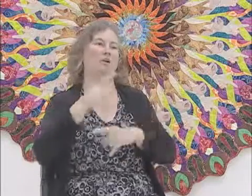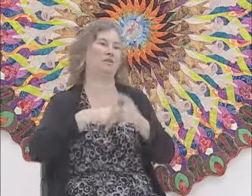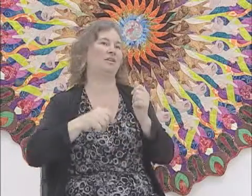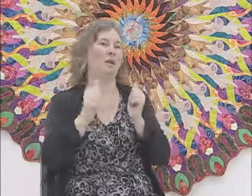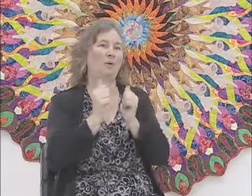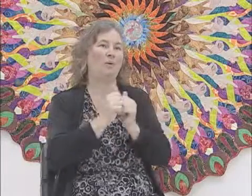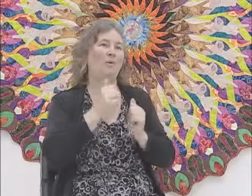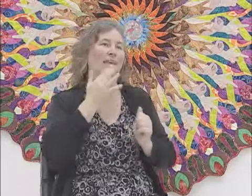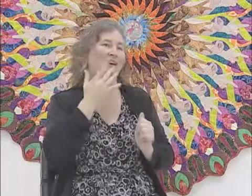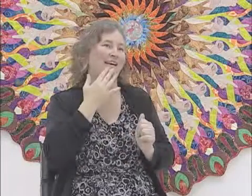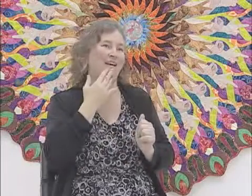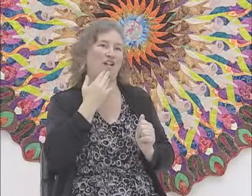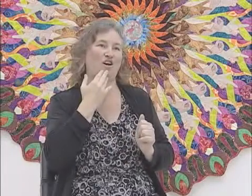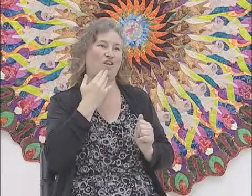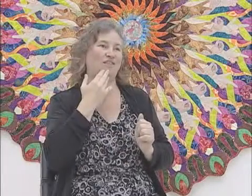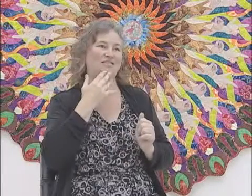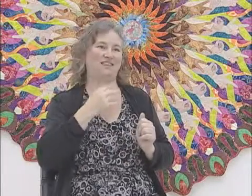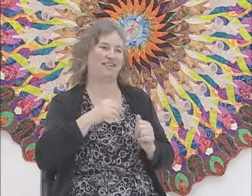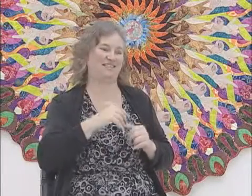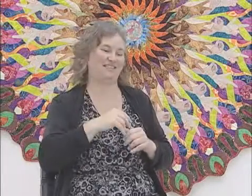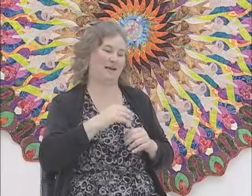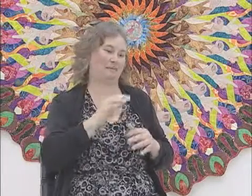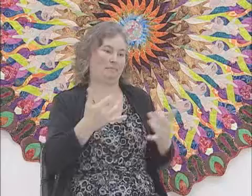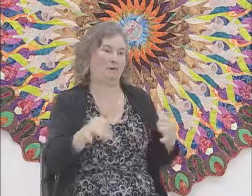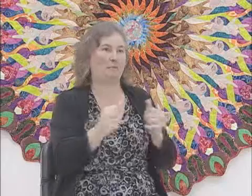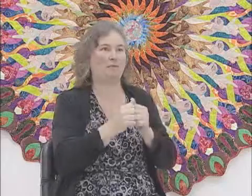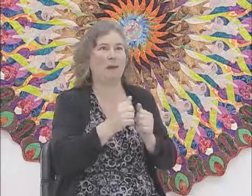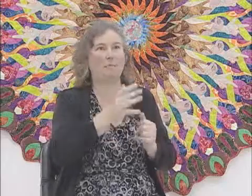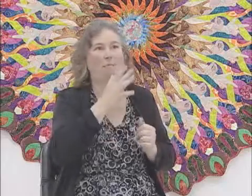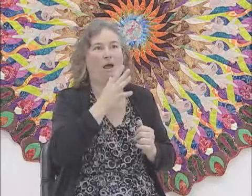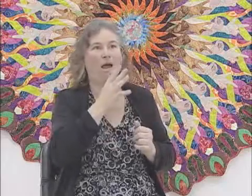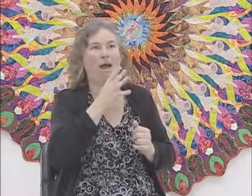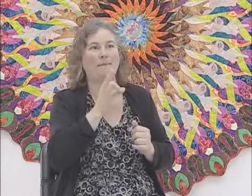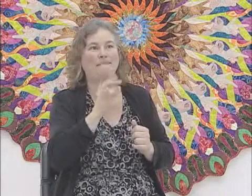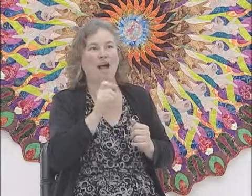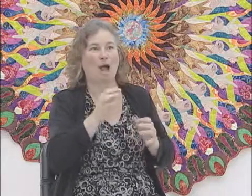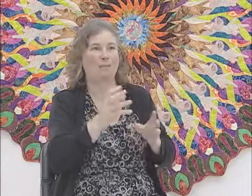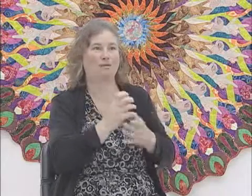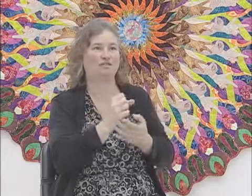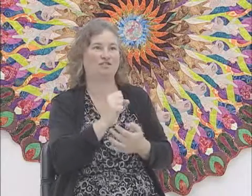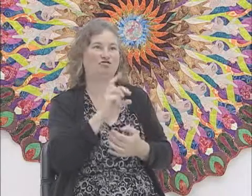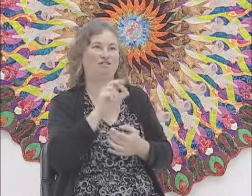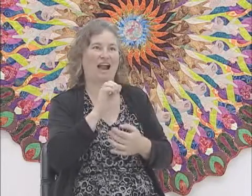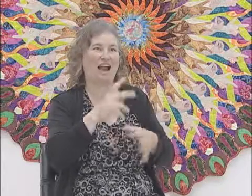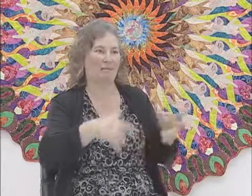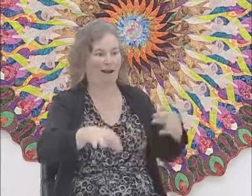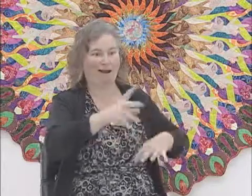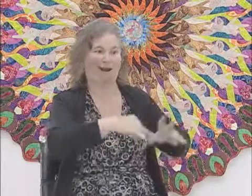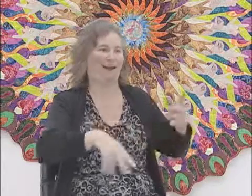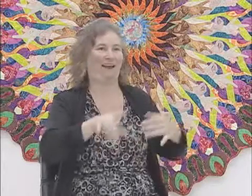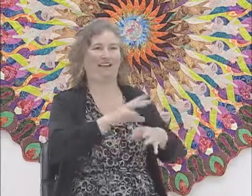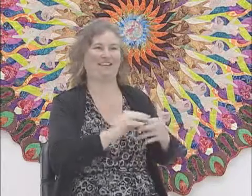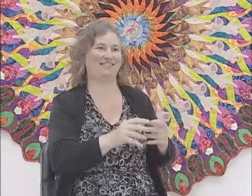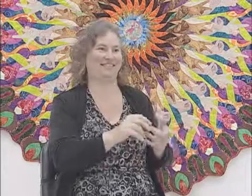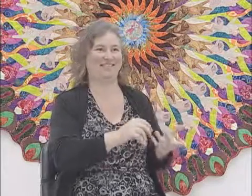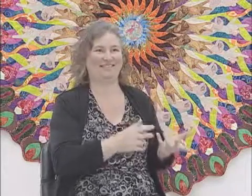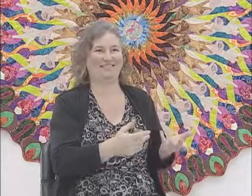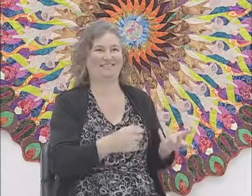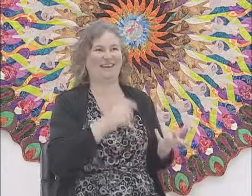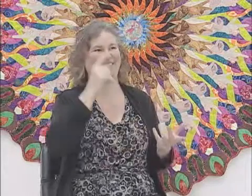me. I played so much with fabrics and colors. My mother had all these colorful pieces all around all the time.